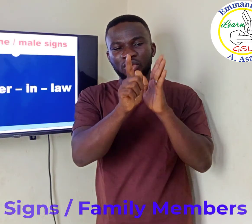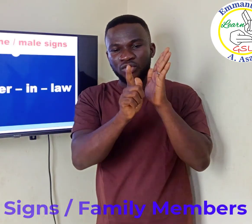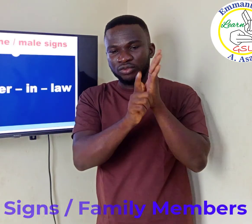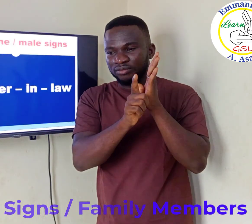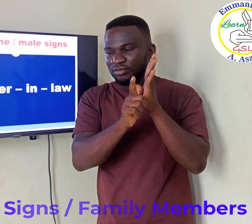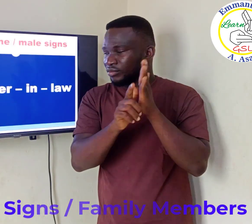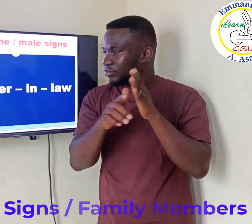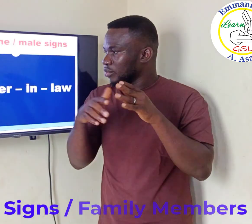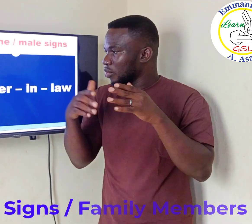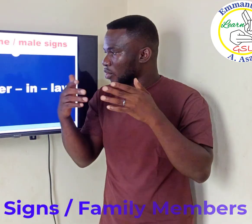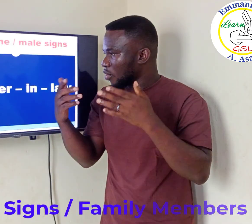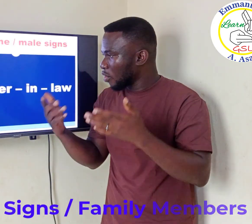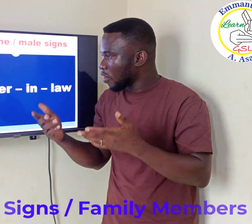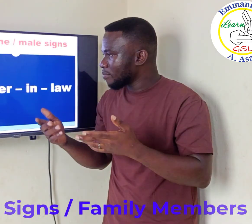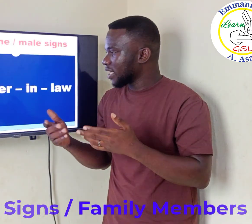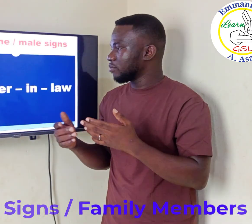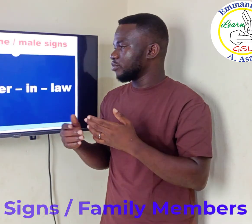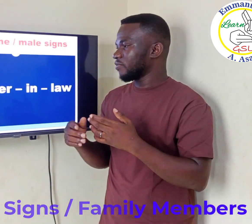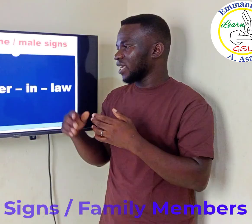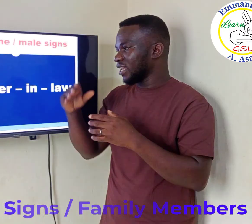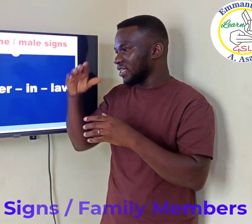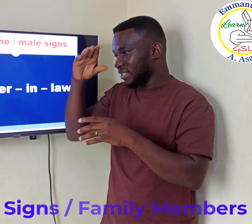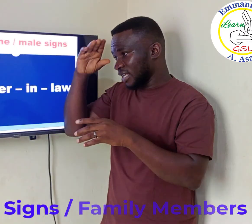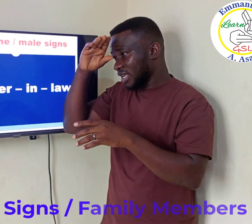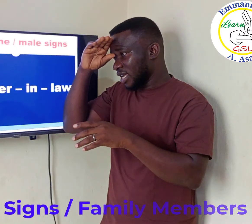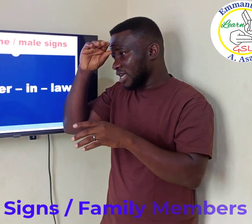brother-in-law. Or make it brief again and say